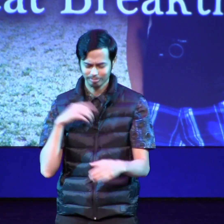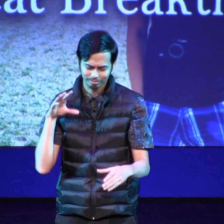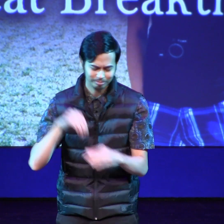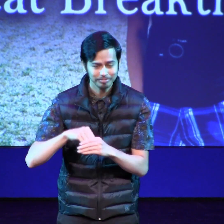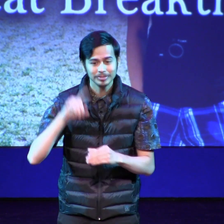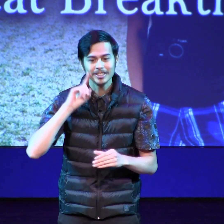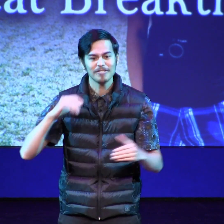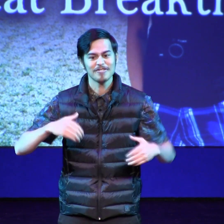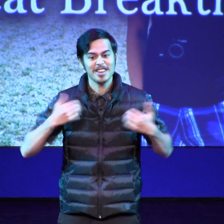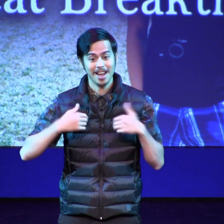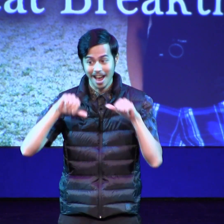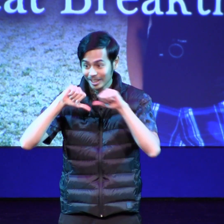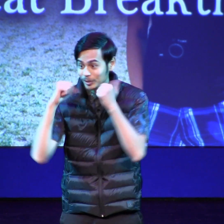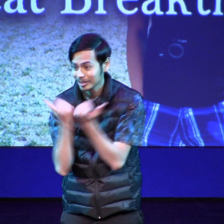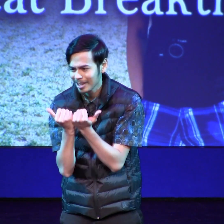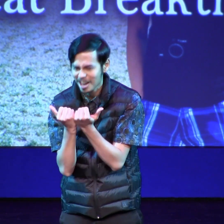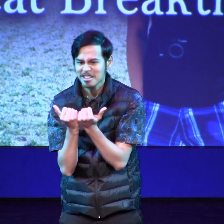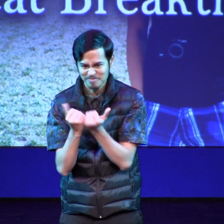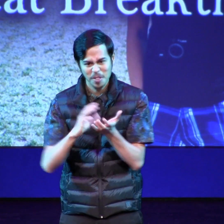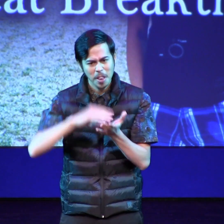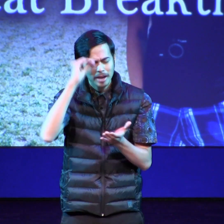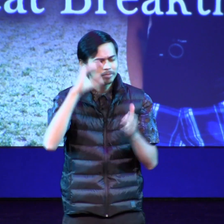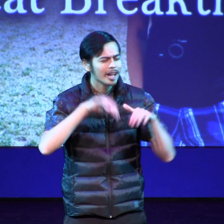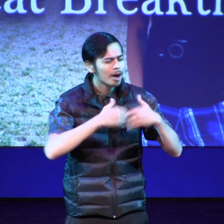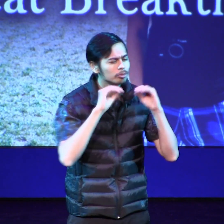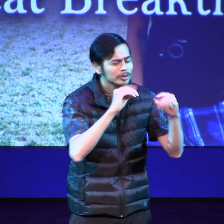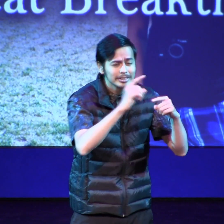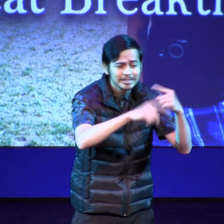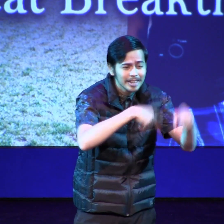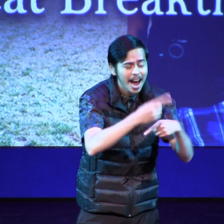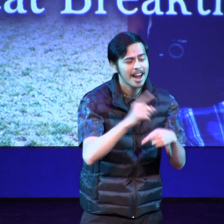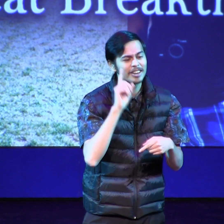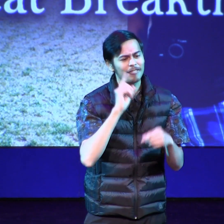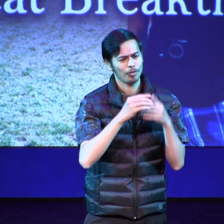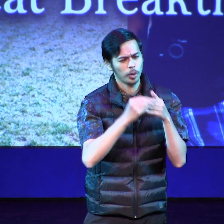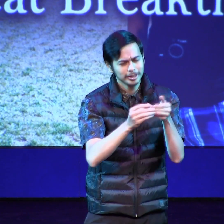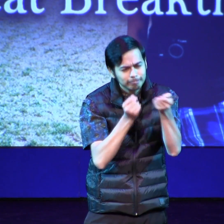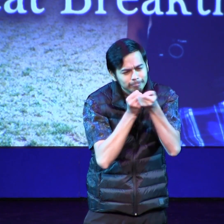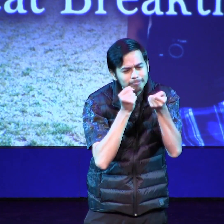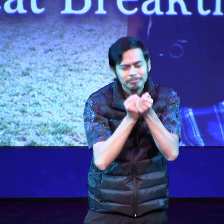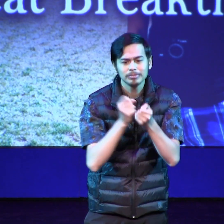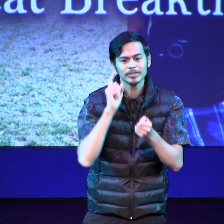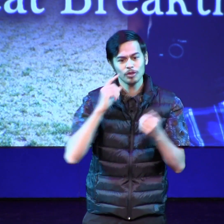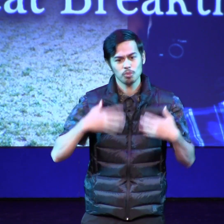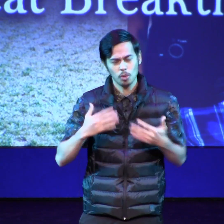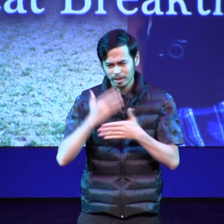Back in high school, I was involved with the Deaf Youth Agency. And they taught deaf